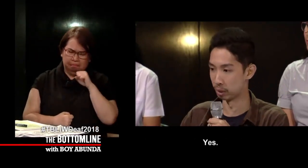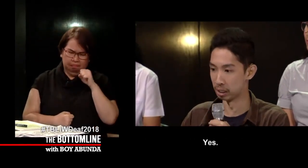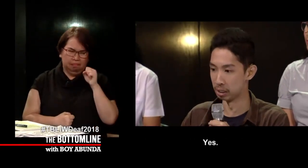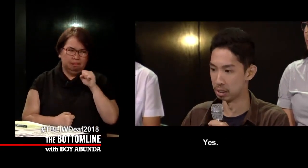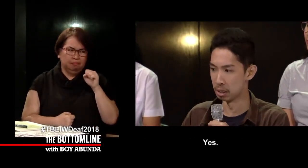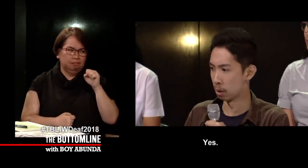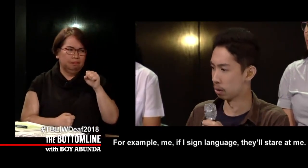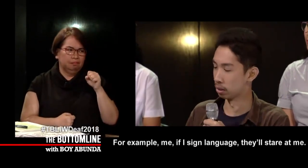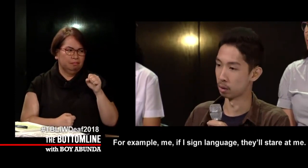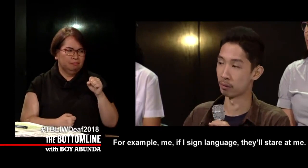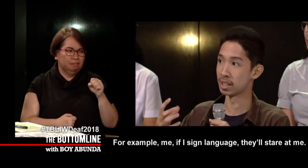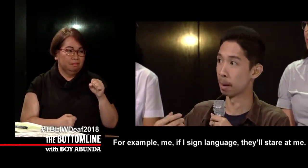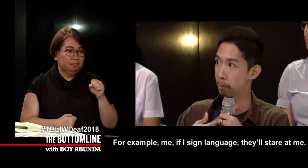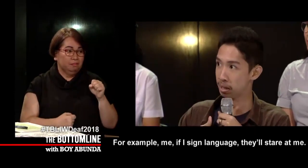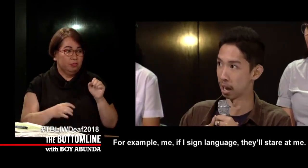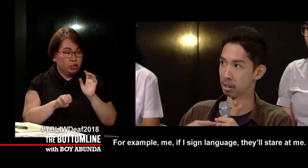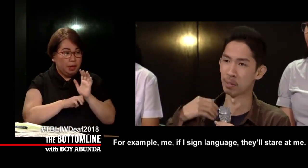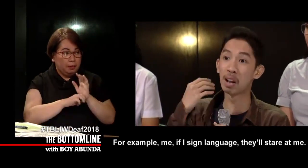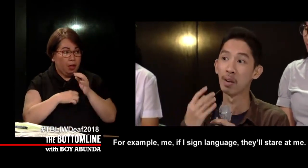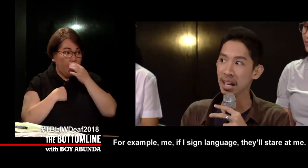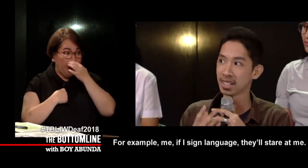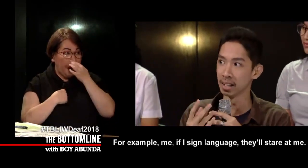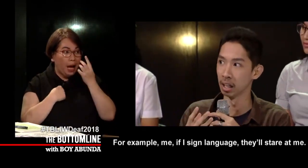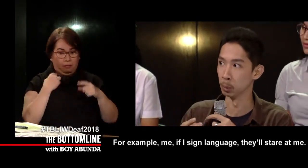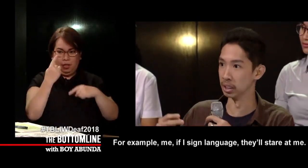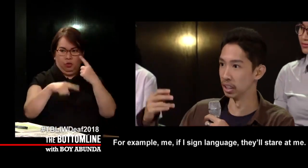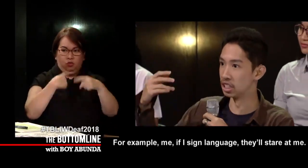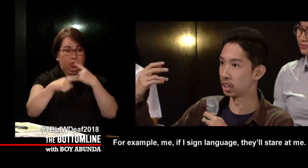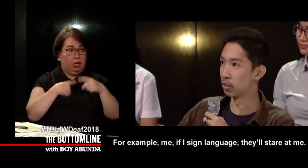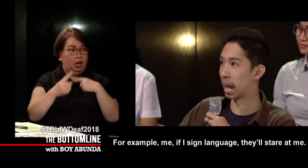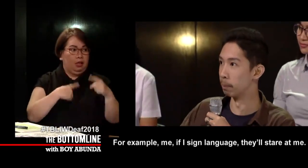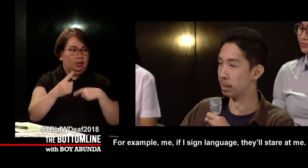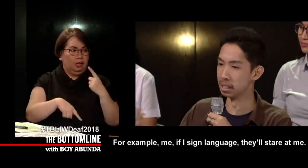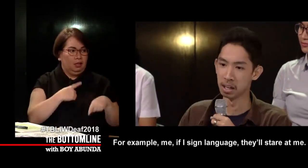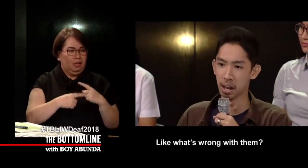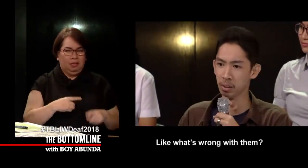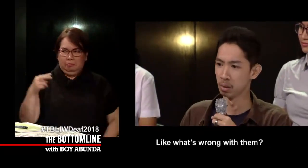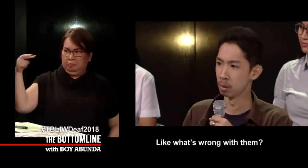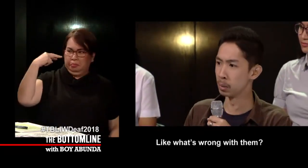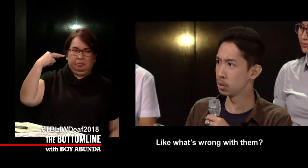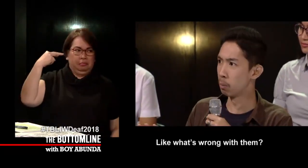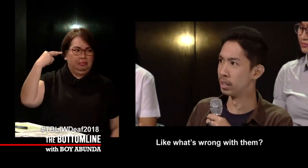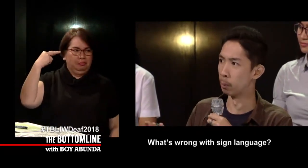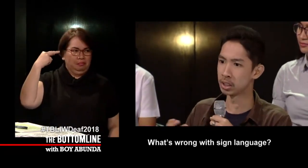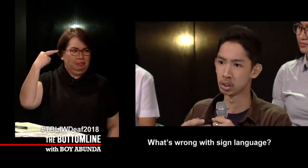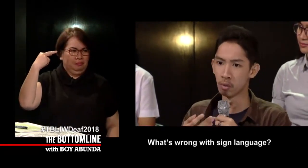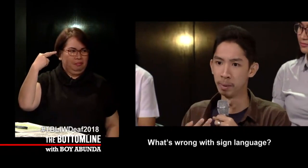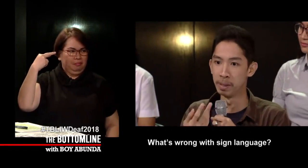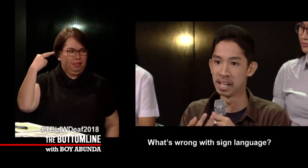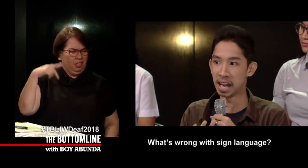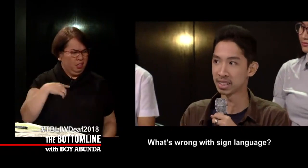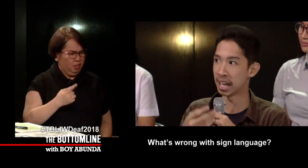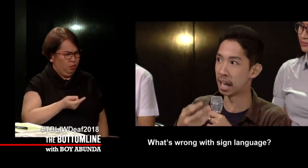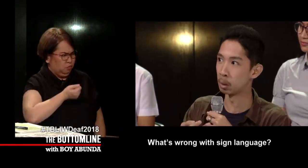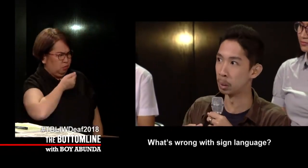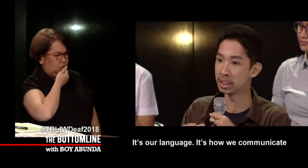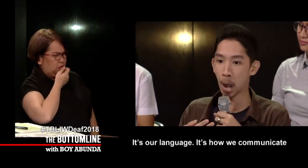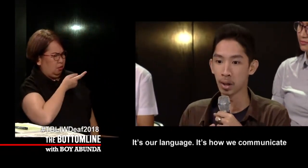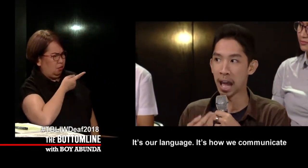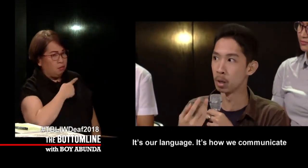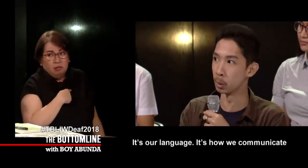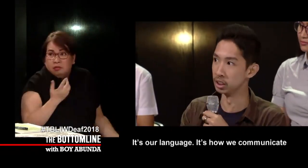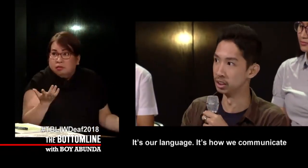would feel, for example, me, if I sign language, they're staring at me, and what's wrong with that? What's wrong with being a sign